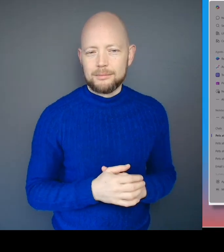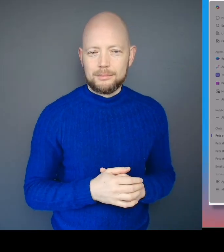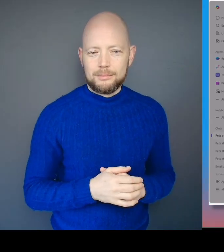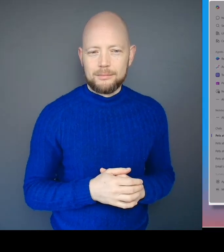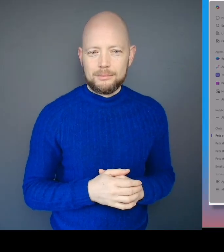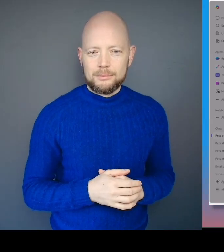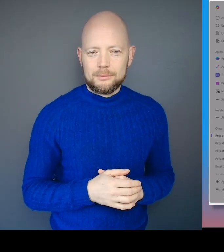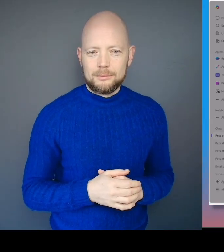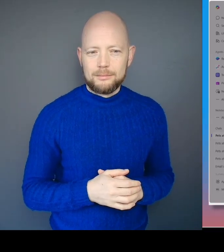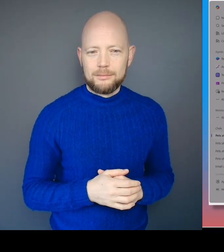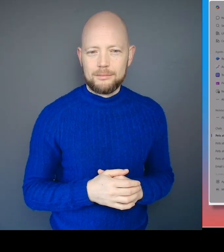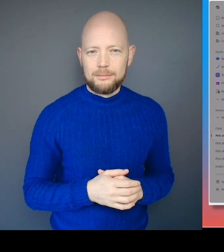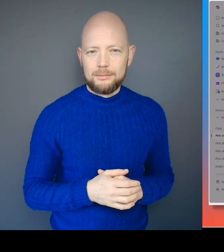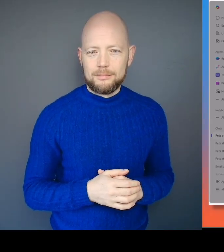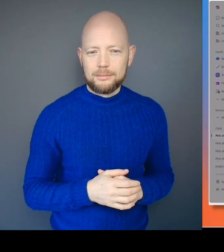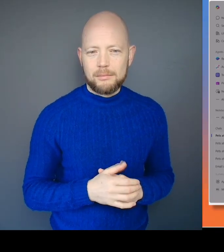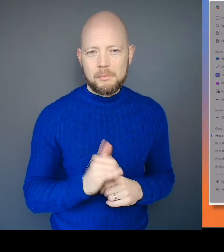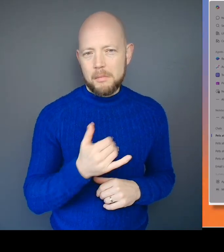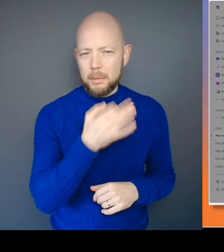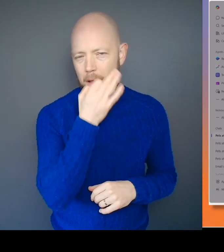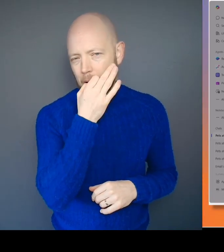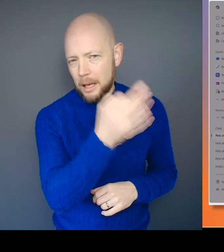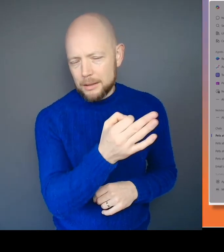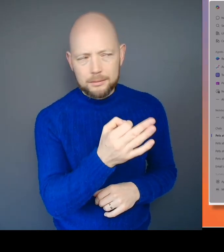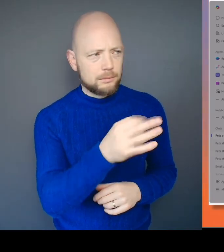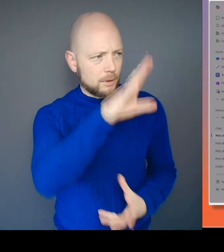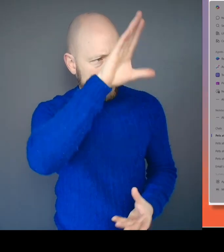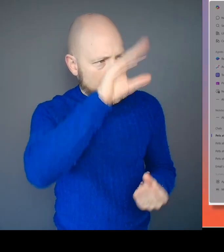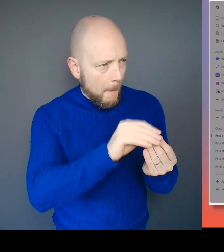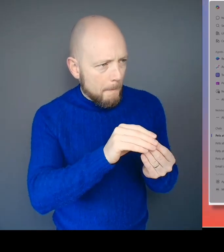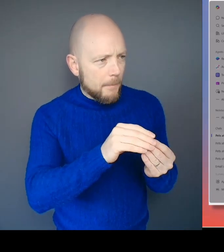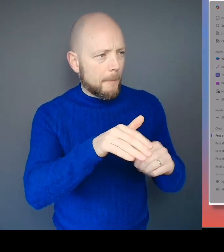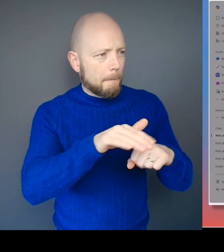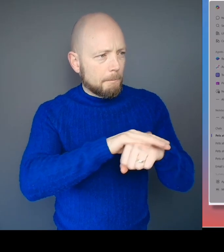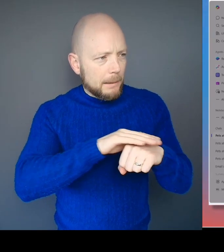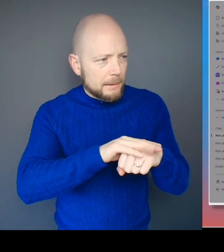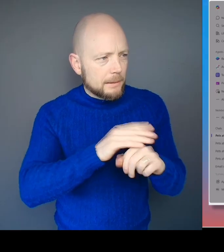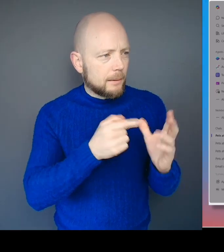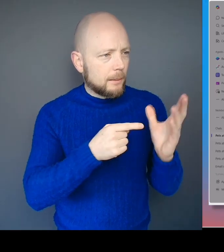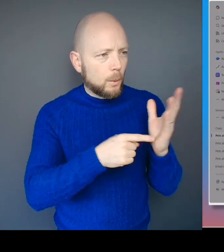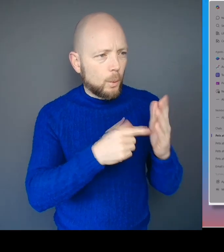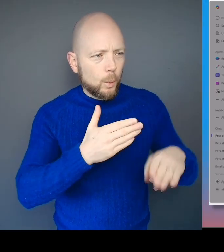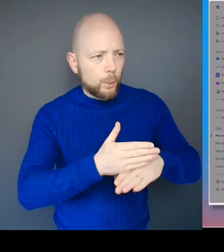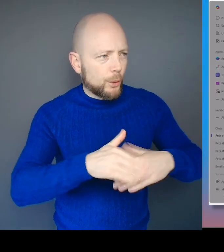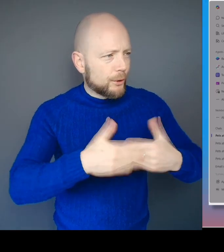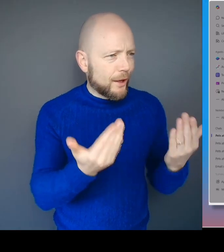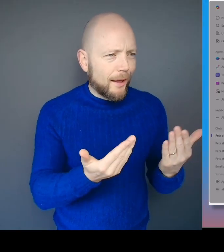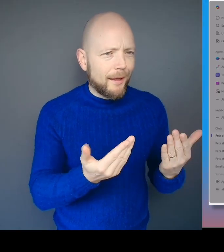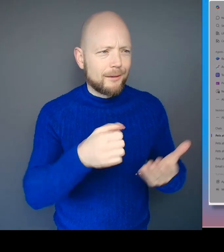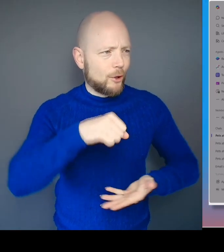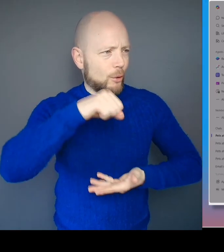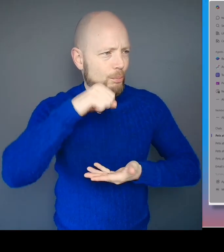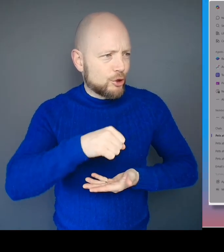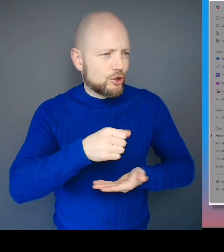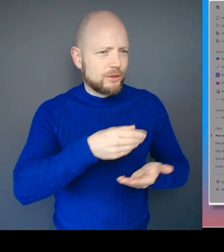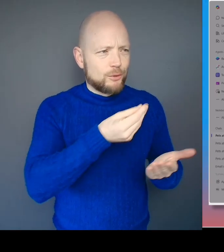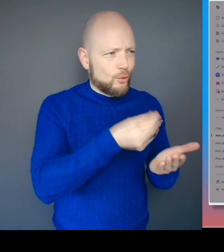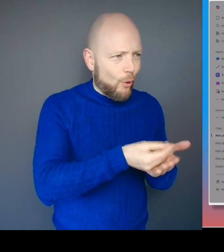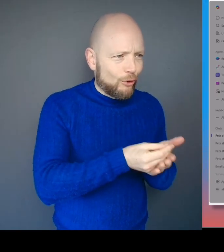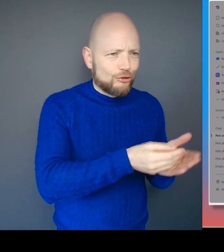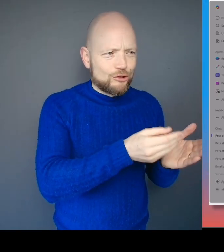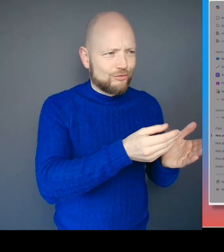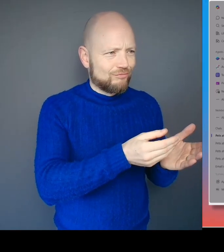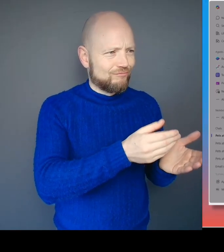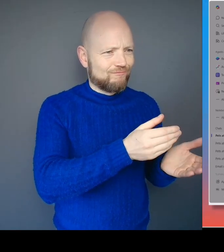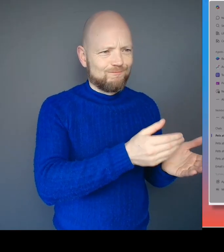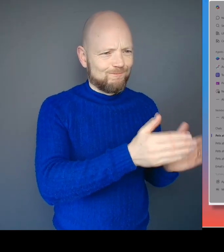in. Again, I might write a better prompt. Please summarize Pets at Workday, the major costs in the different categories, or something